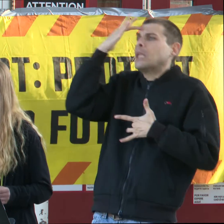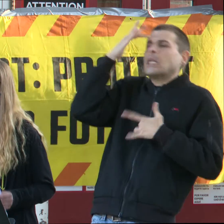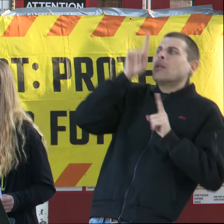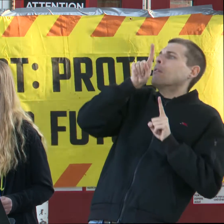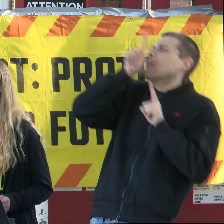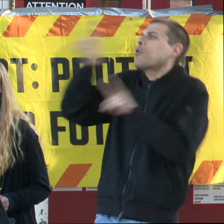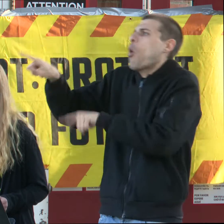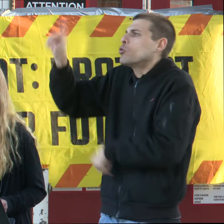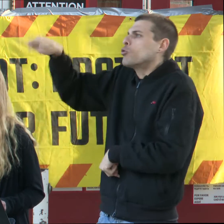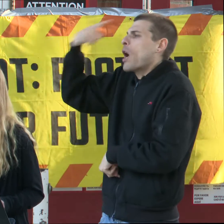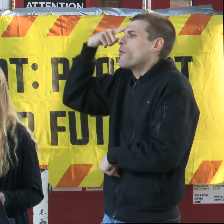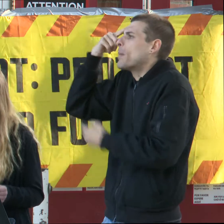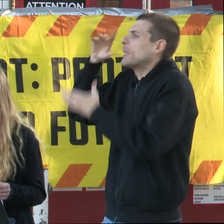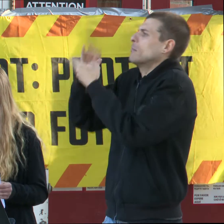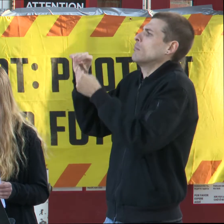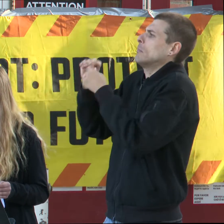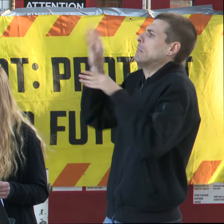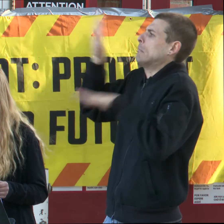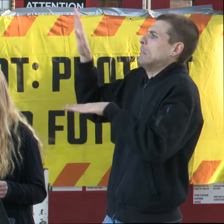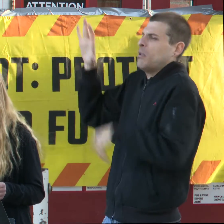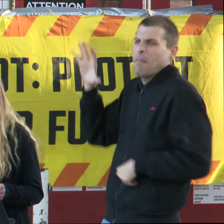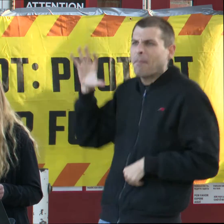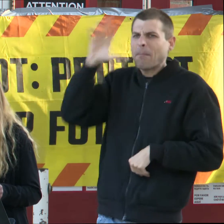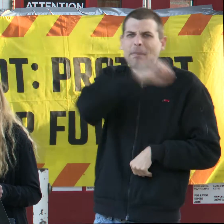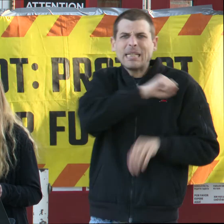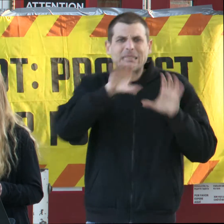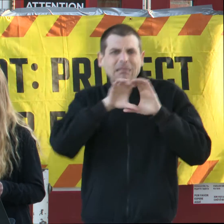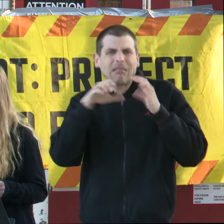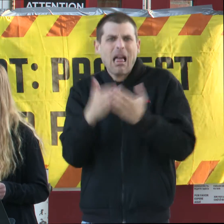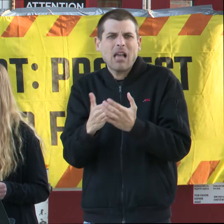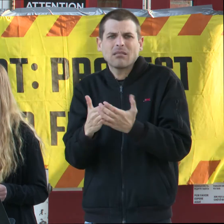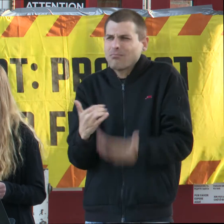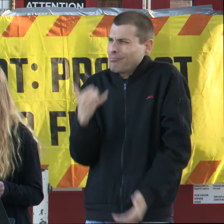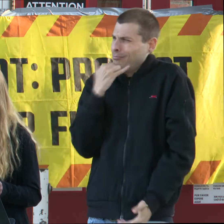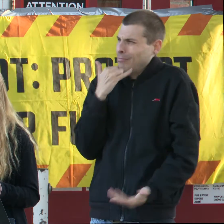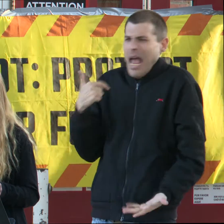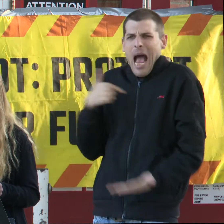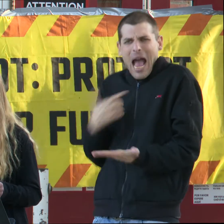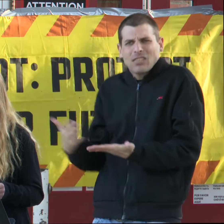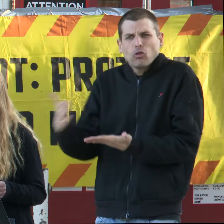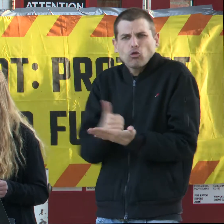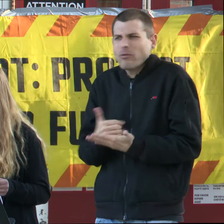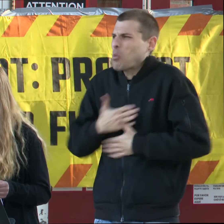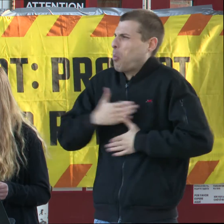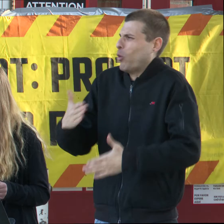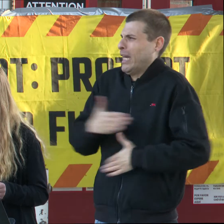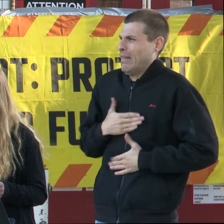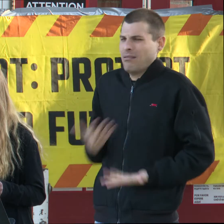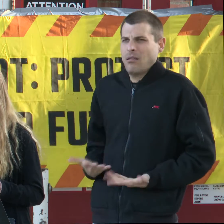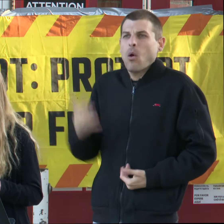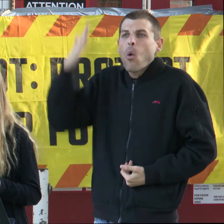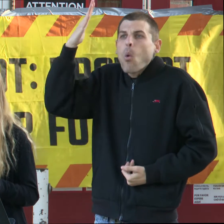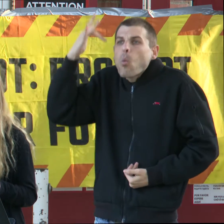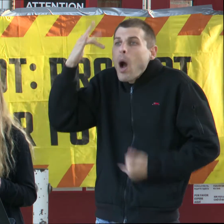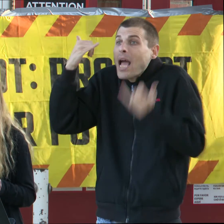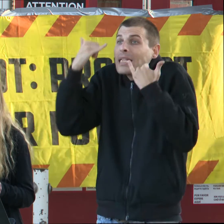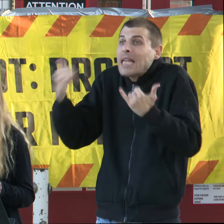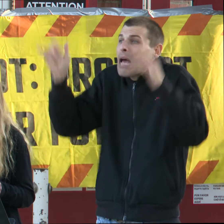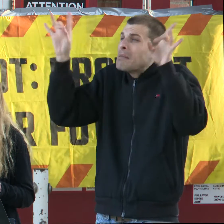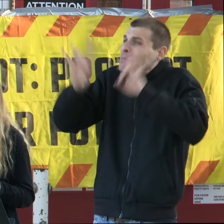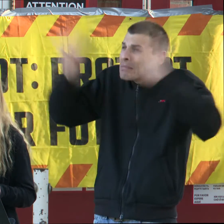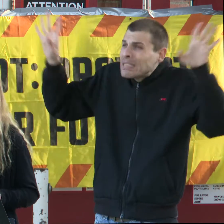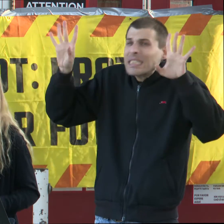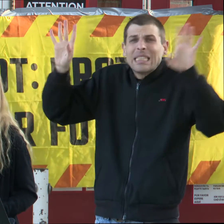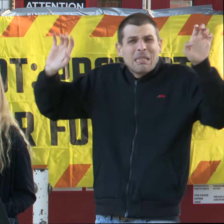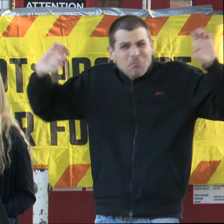meetings just to tell them that our classmates deserve to breathe. I don't understand how in the face of a climate crisis, we are